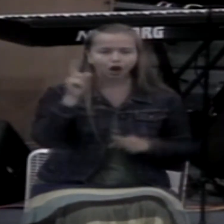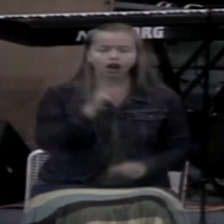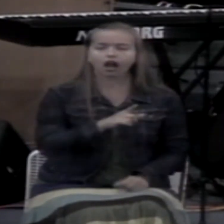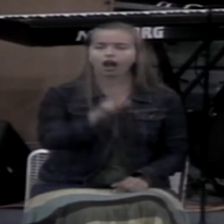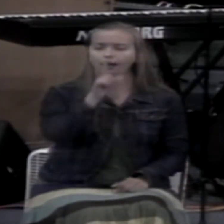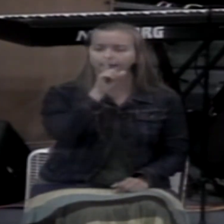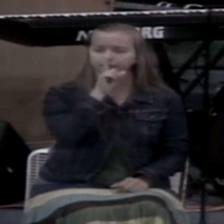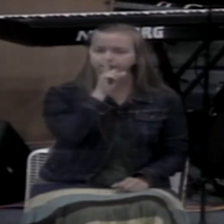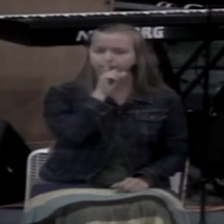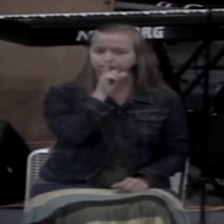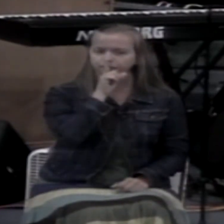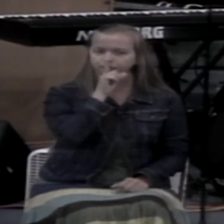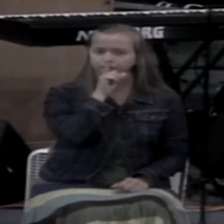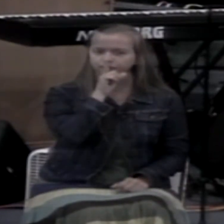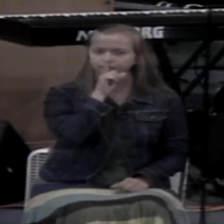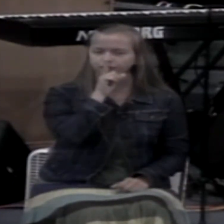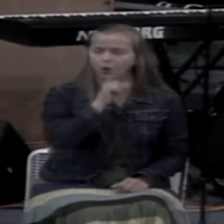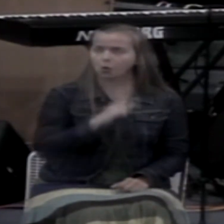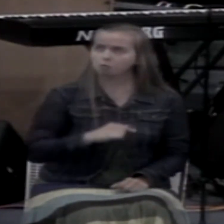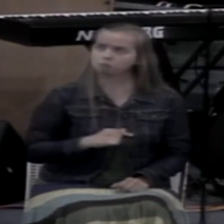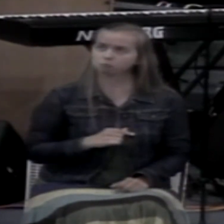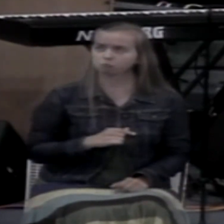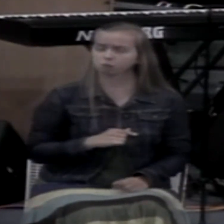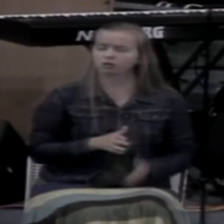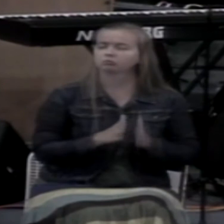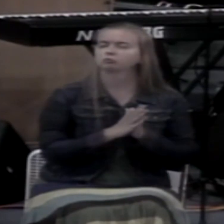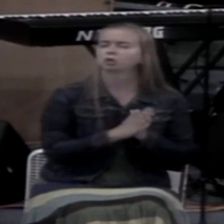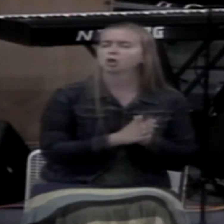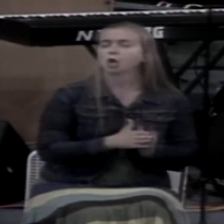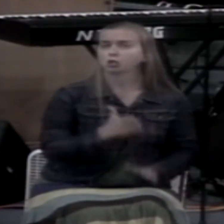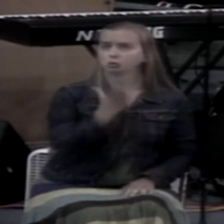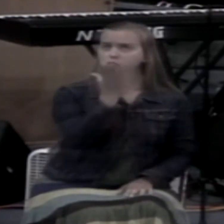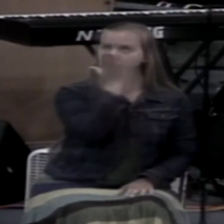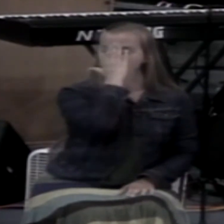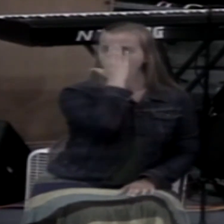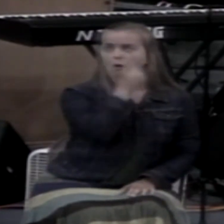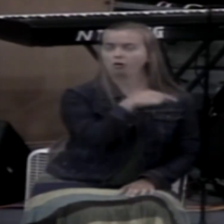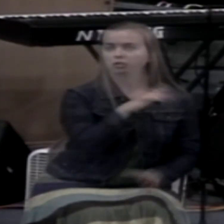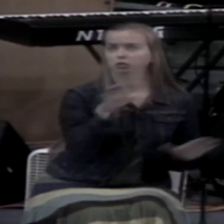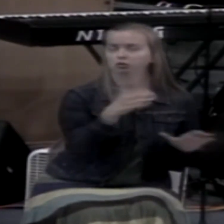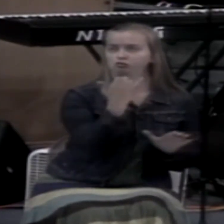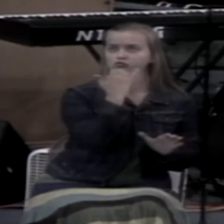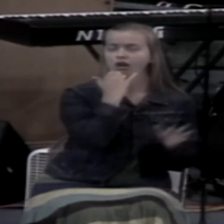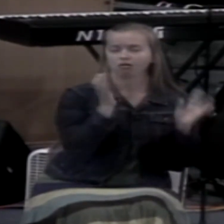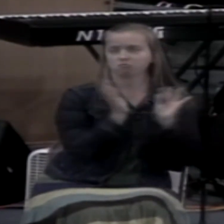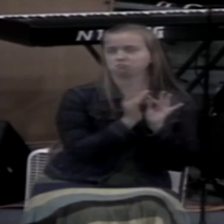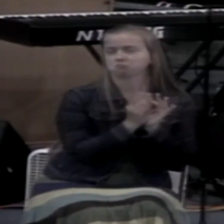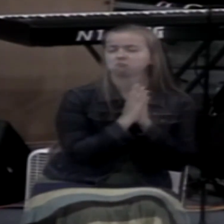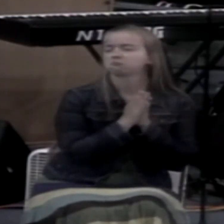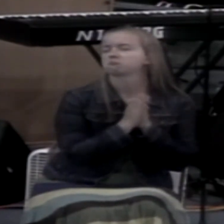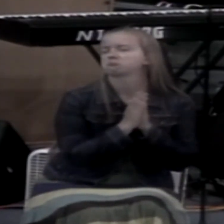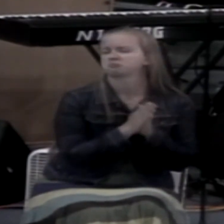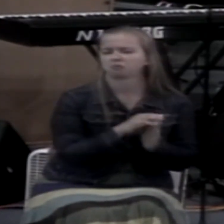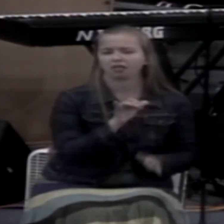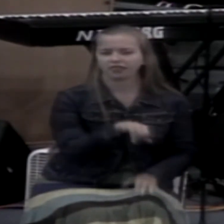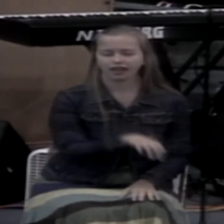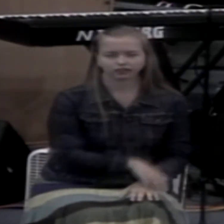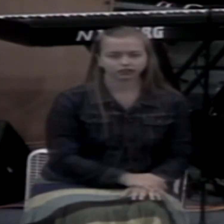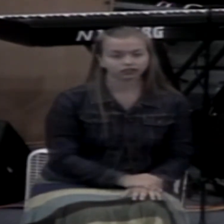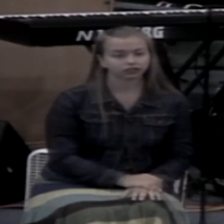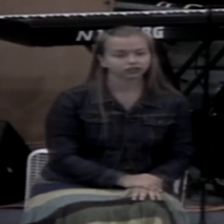I'm going to go another step further now. I had a minister to call me, and he